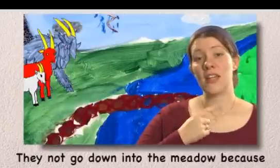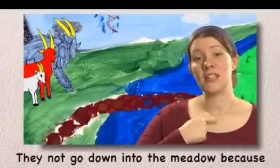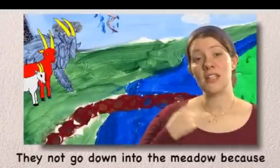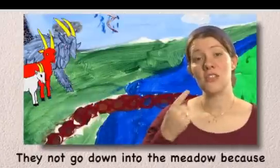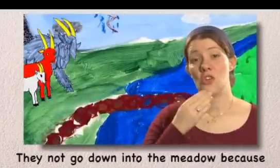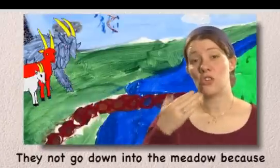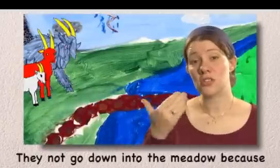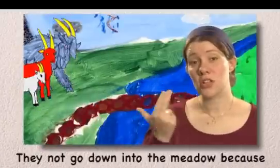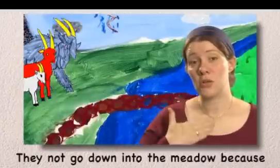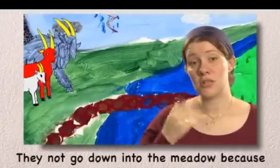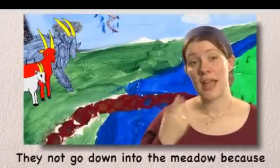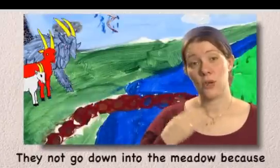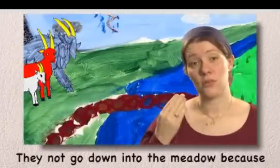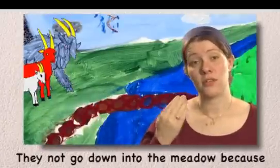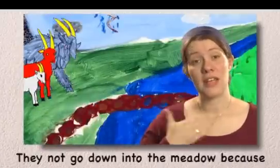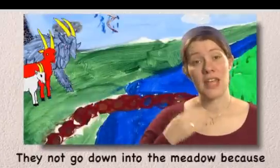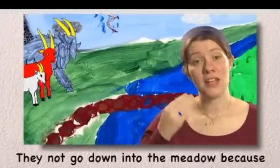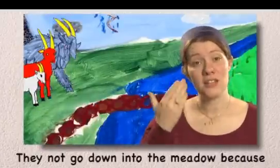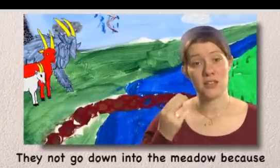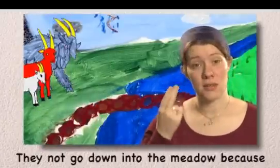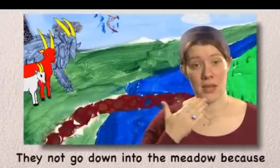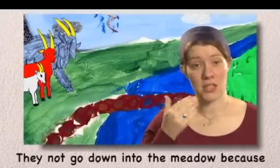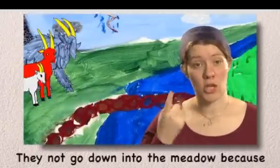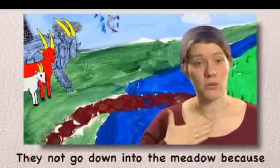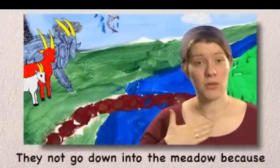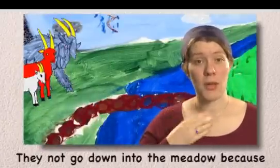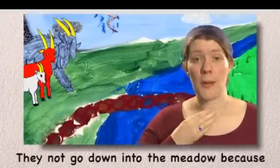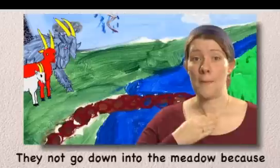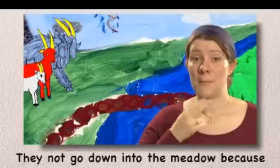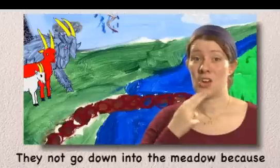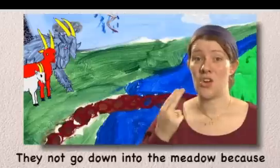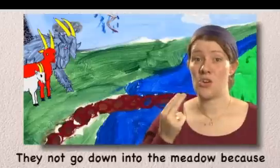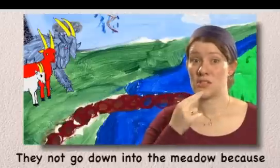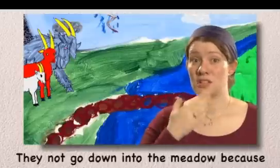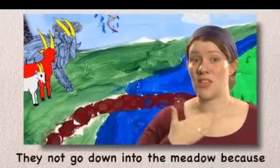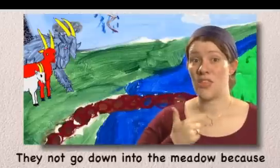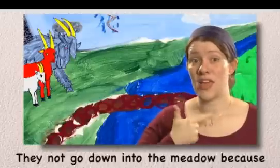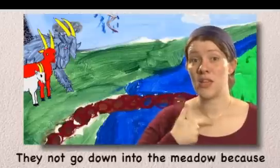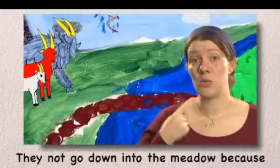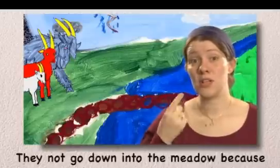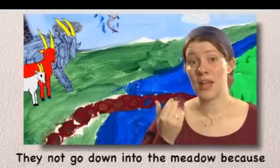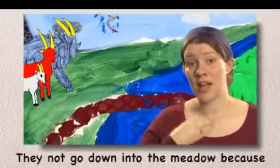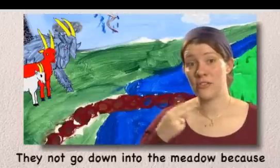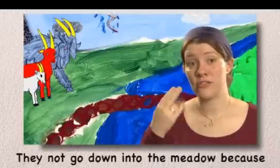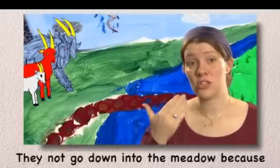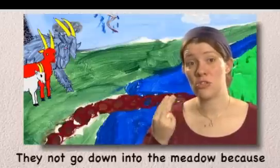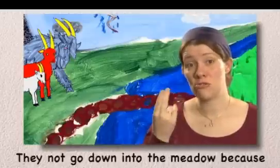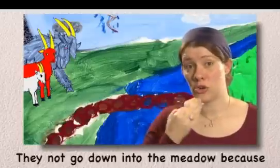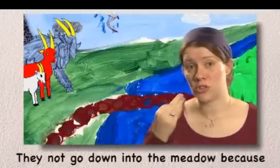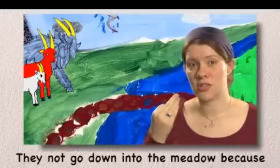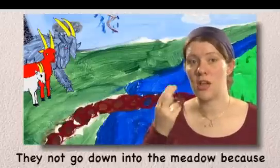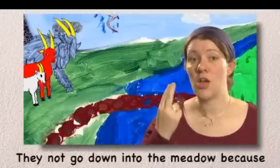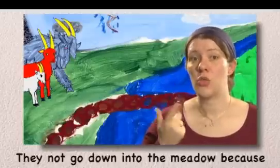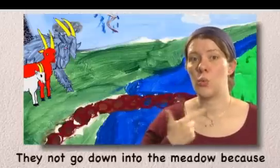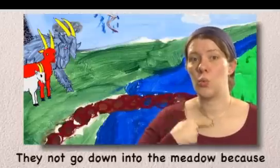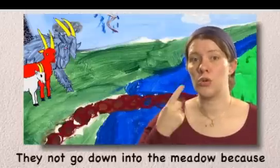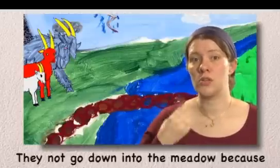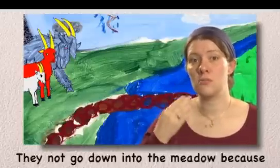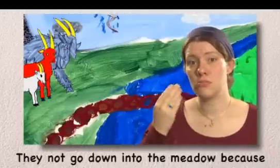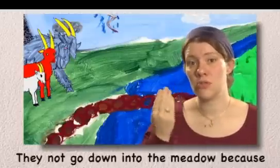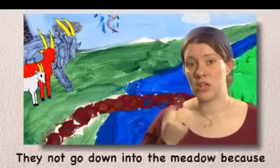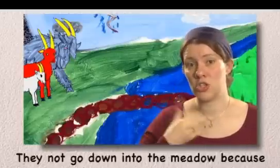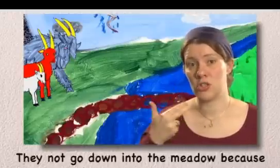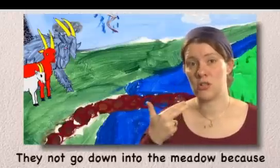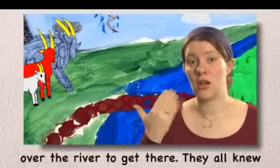They did not go down into the meadow, because they would have to cross the